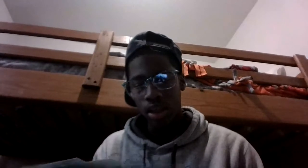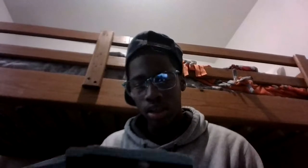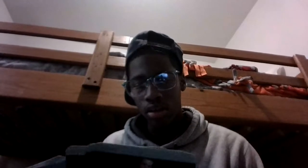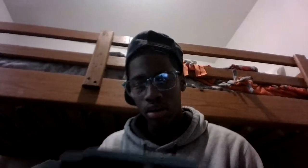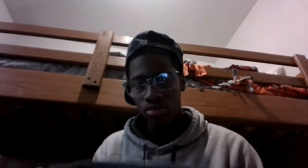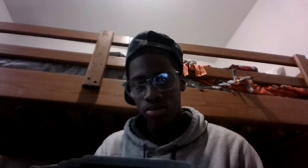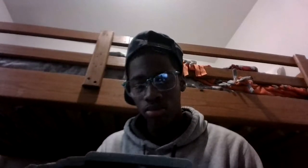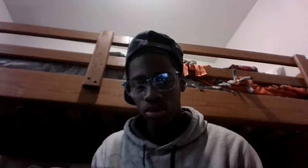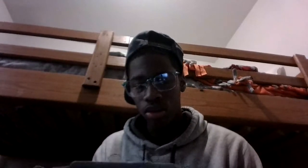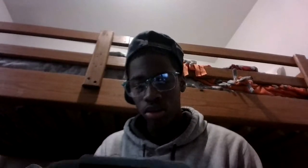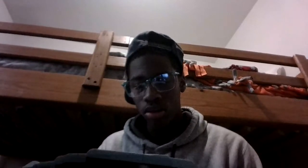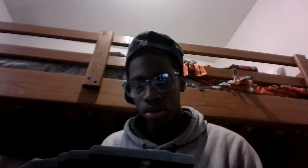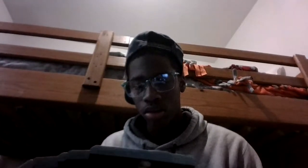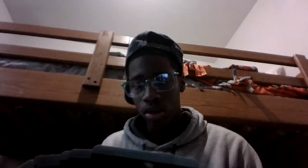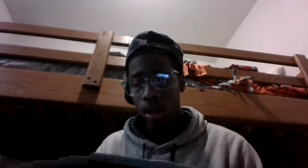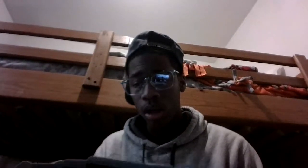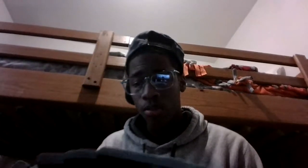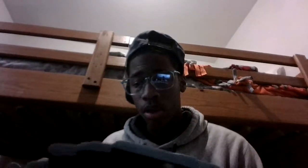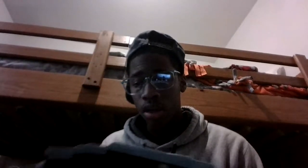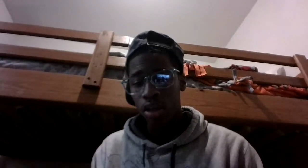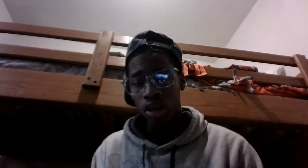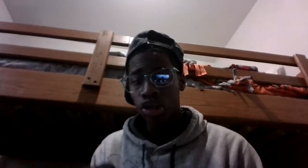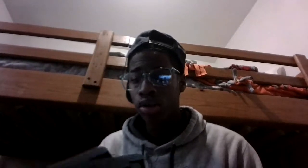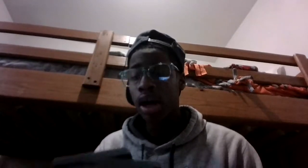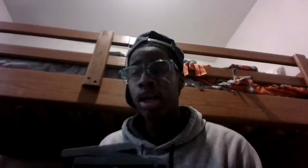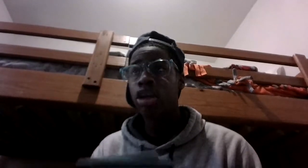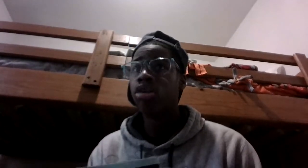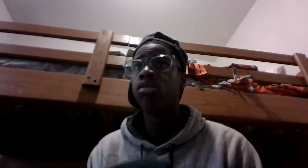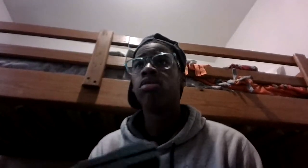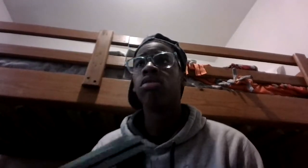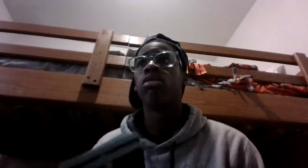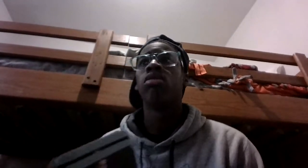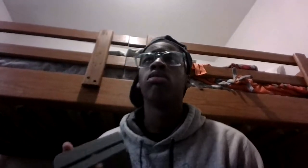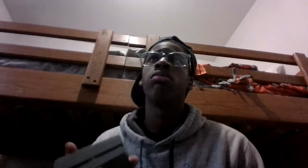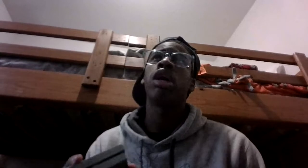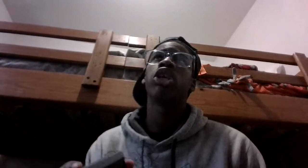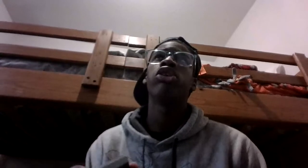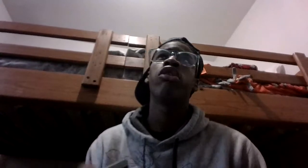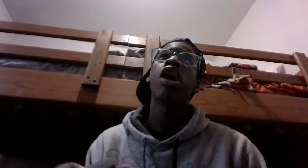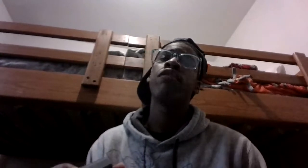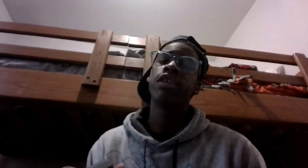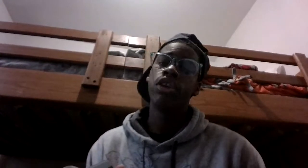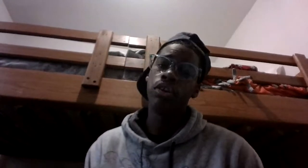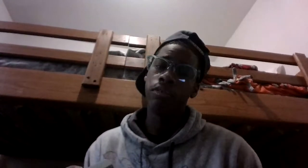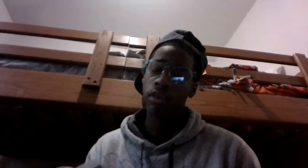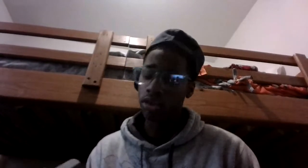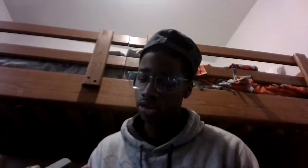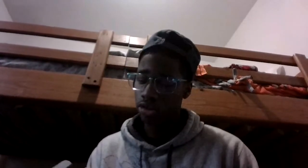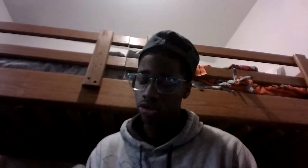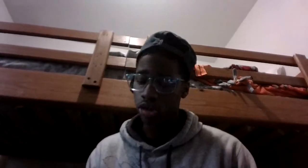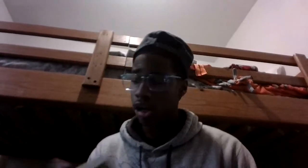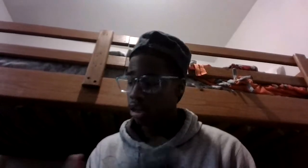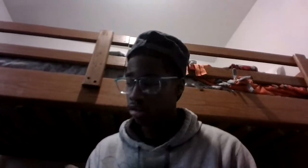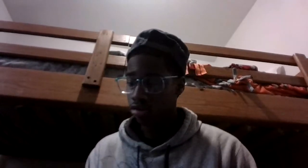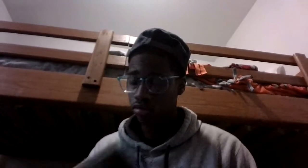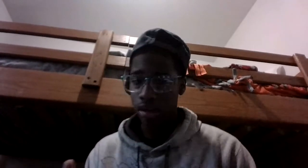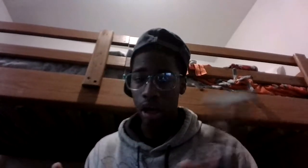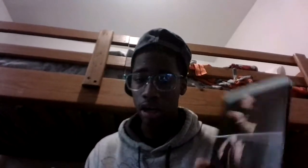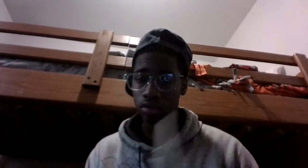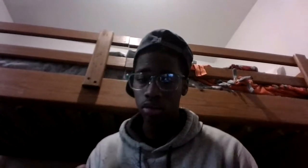to help my ear not healed but I still have an ear infection so I do sign language